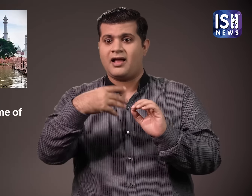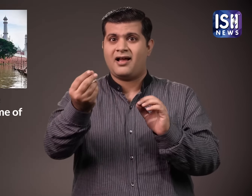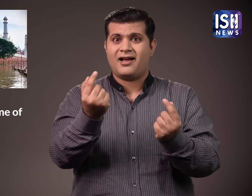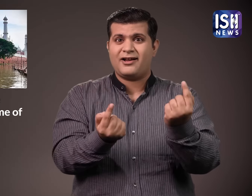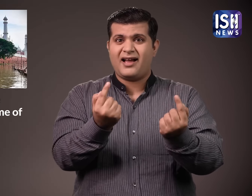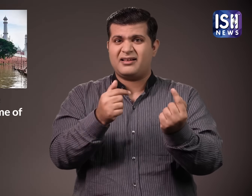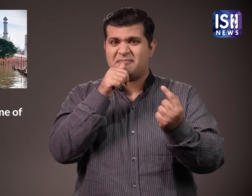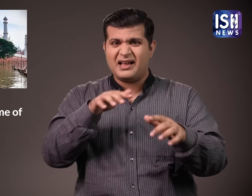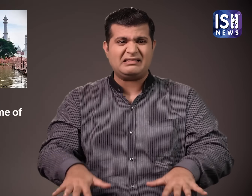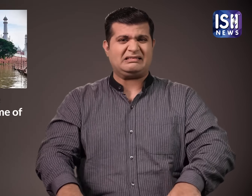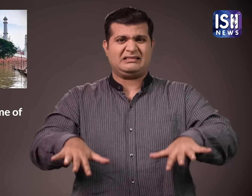garden will be restored as well.